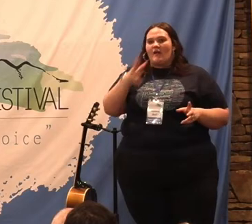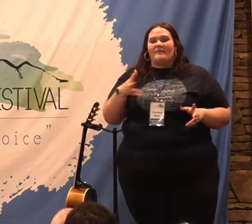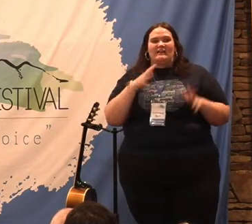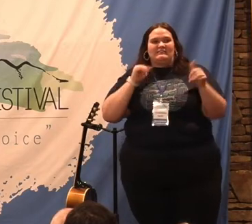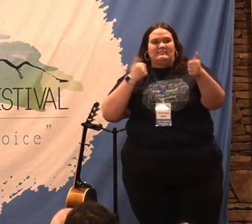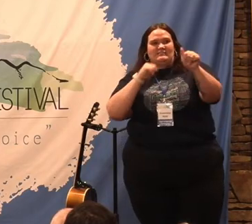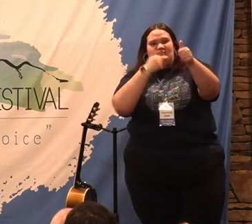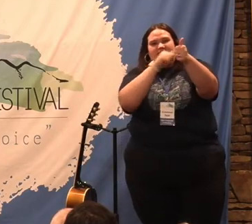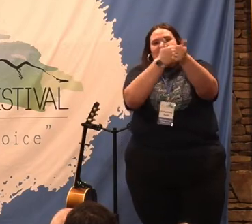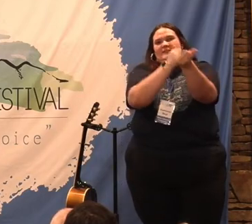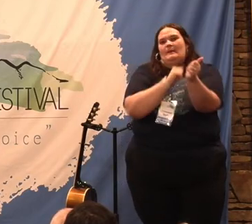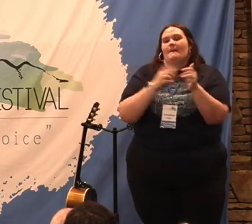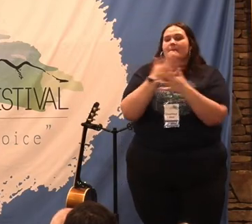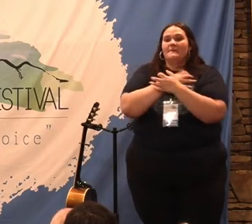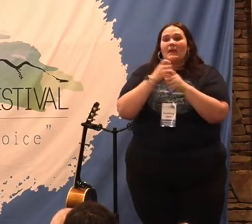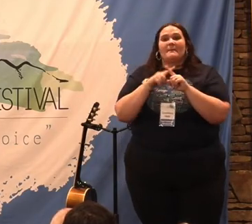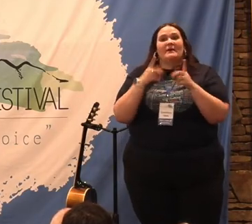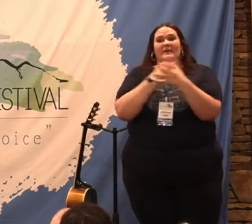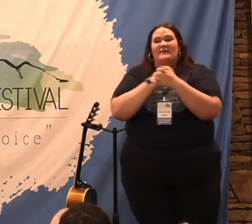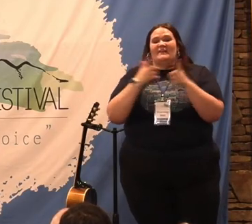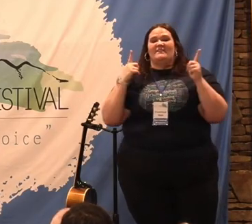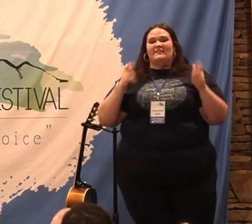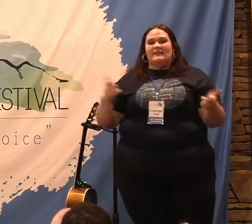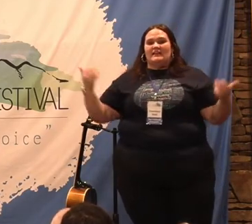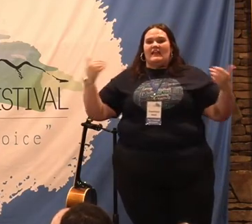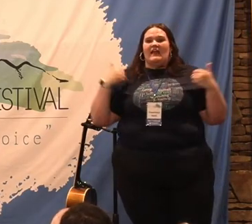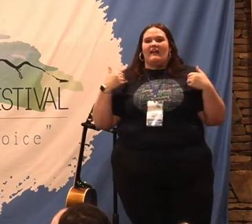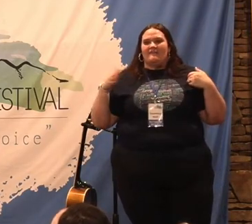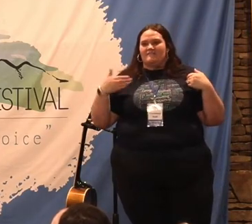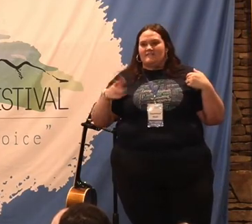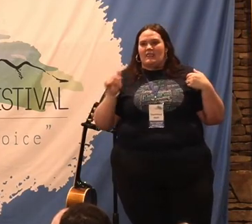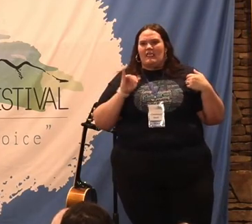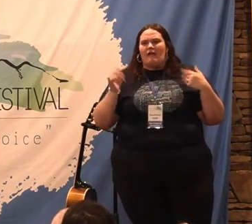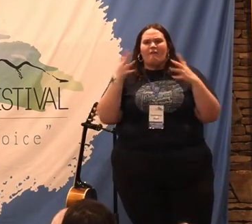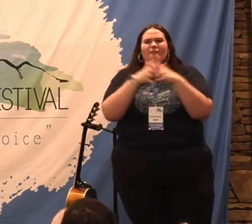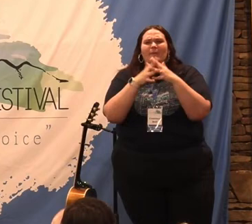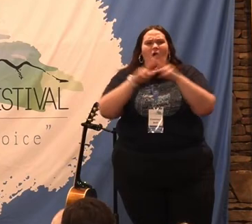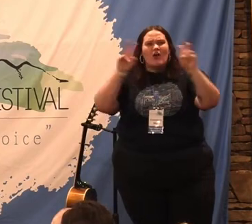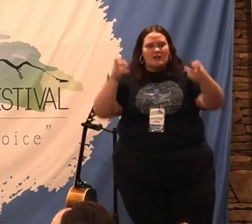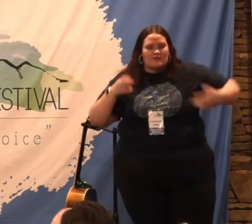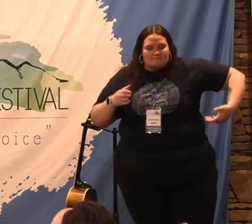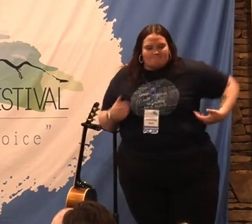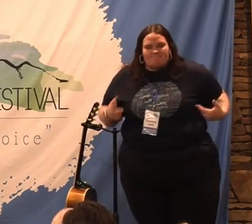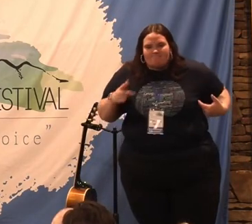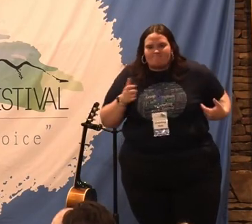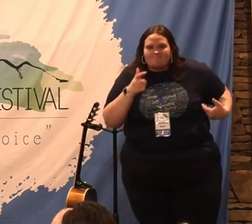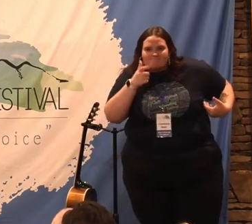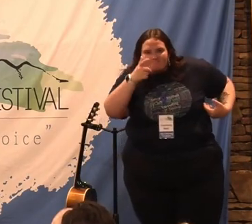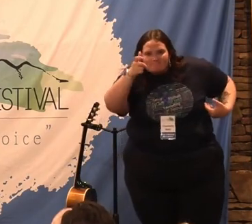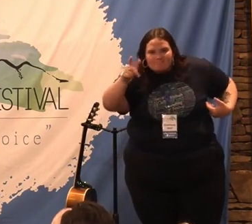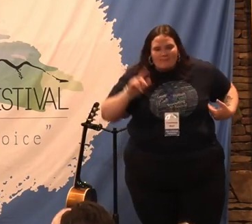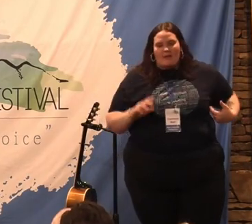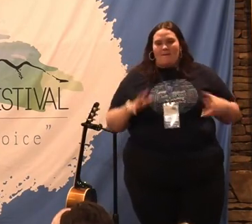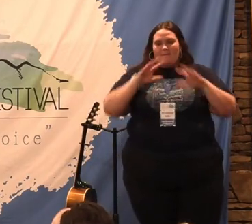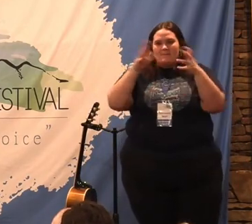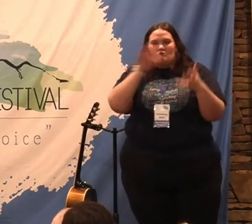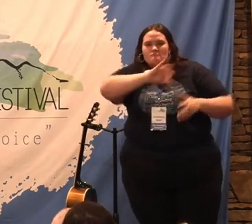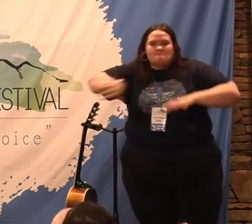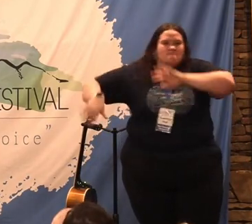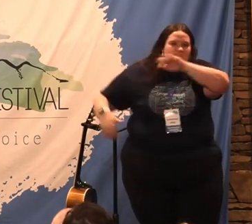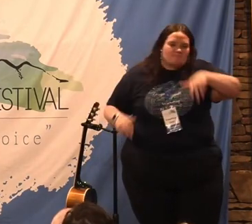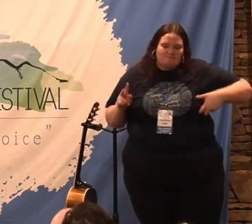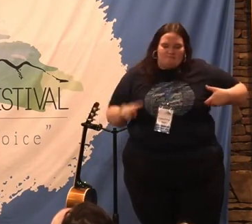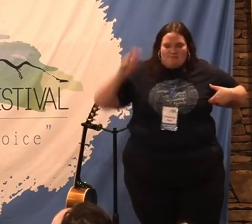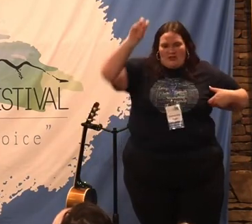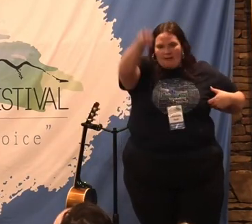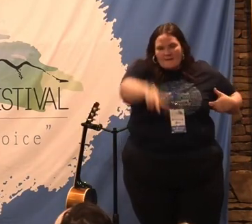it. But that bear is making tracks. It's got the fish up against, it's like a football up against it, and it's parting the bushes with its paw, just